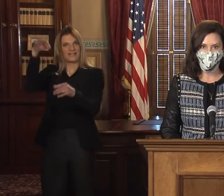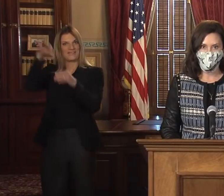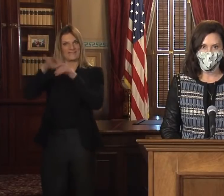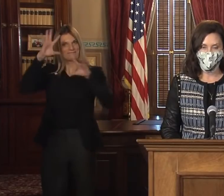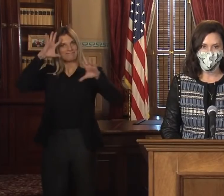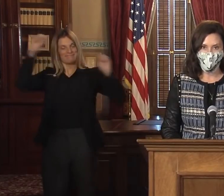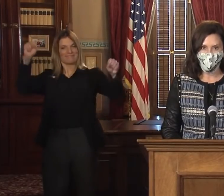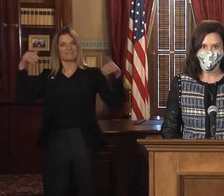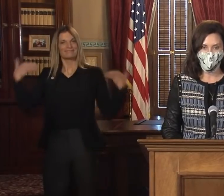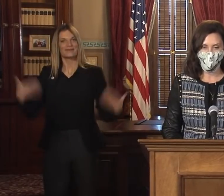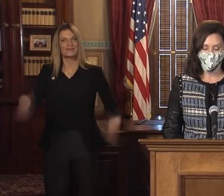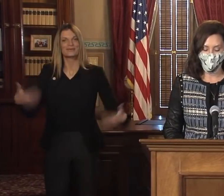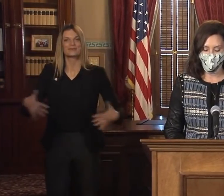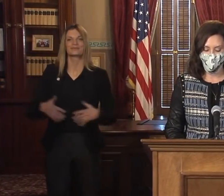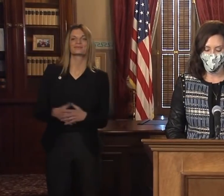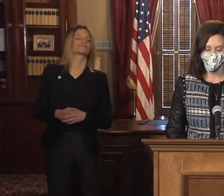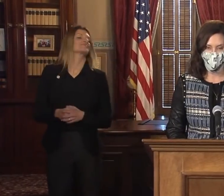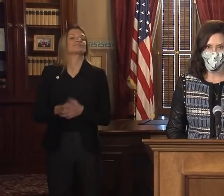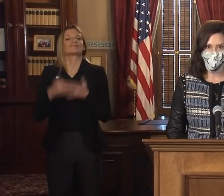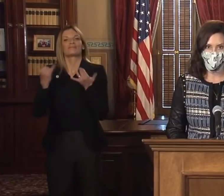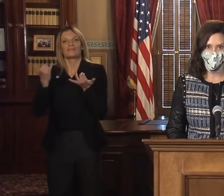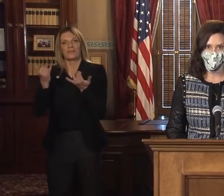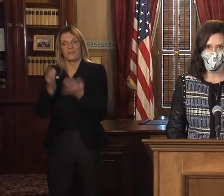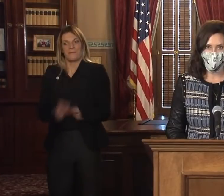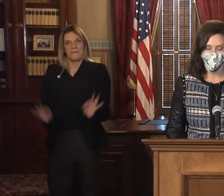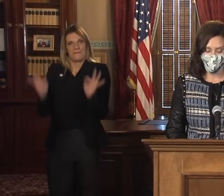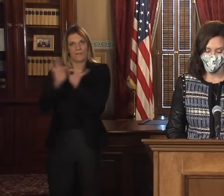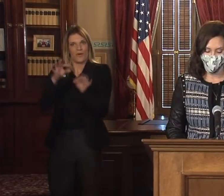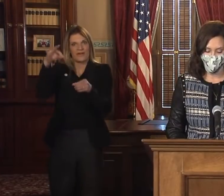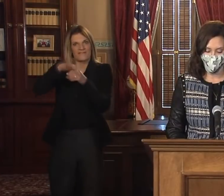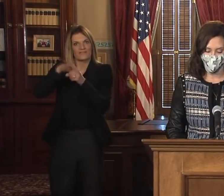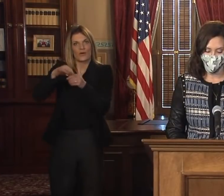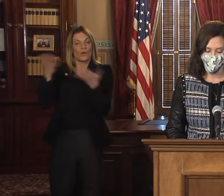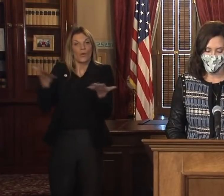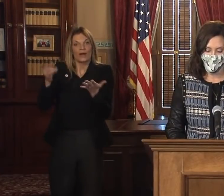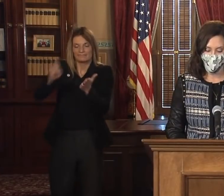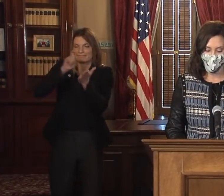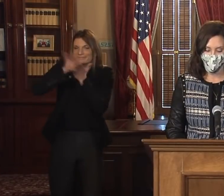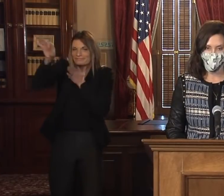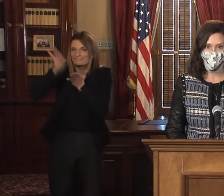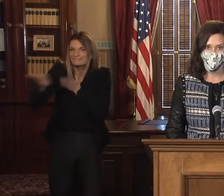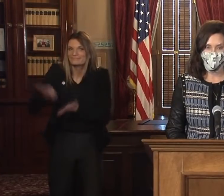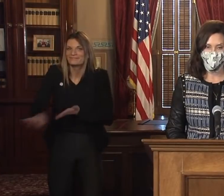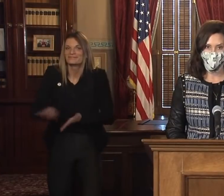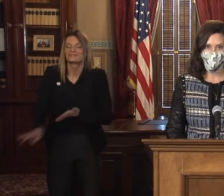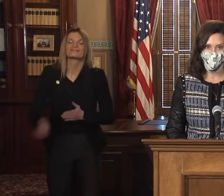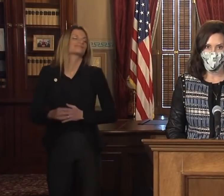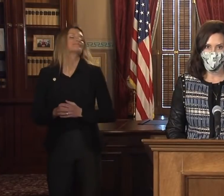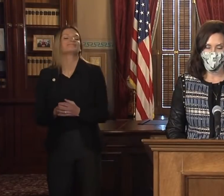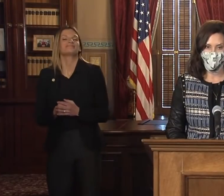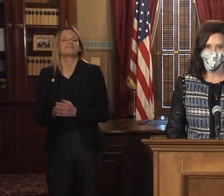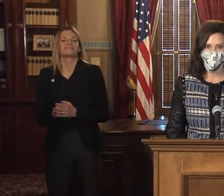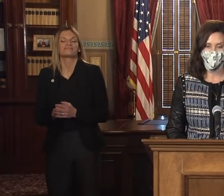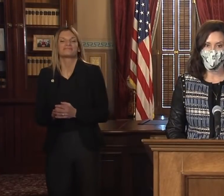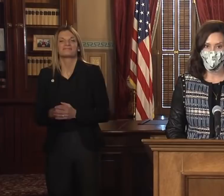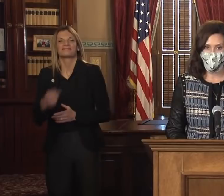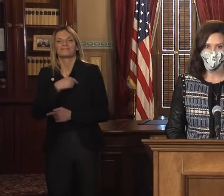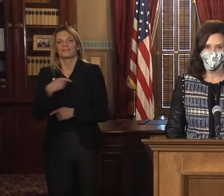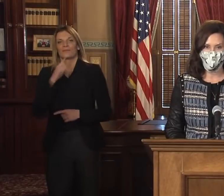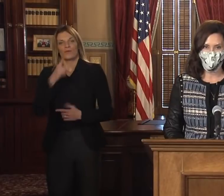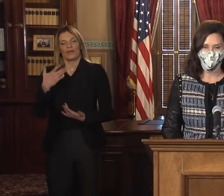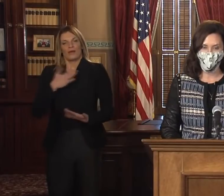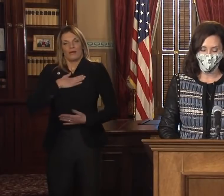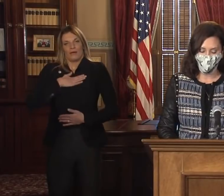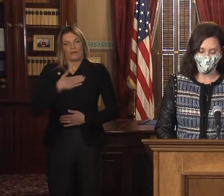of course the important duties of ensuring every vote gets counted. We're really pleased with how